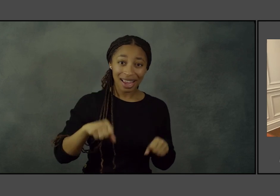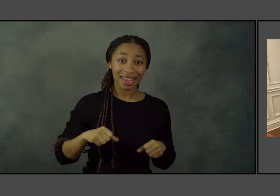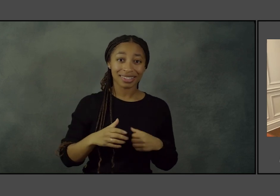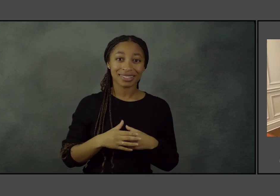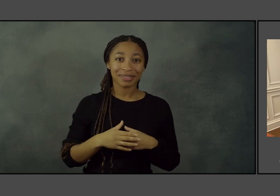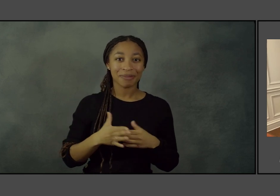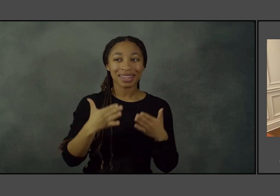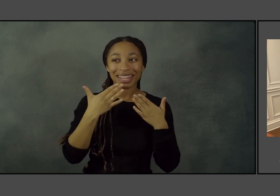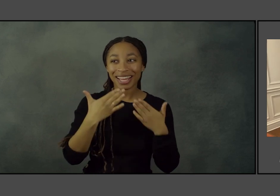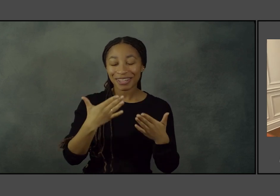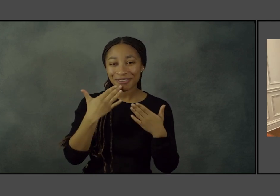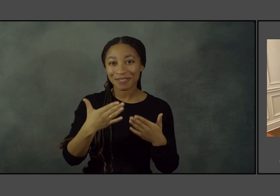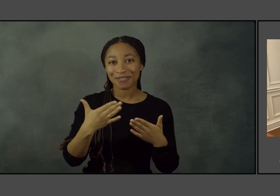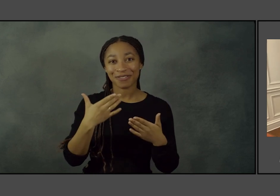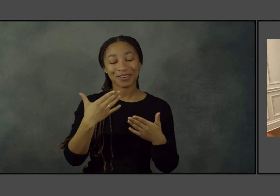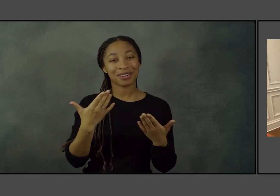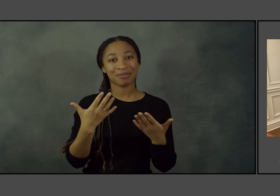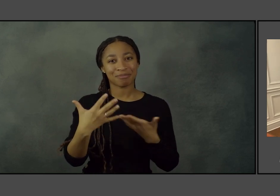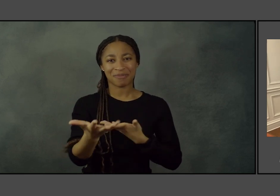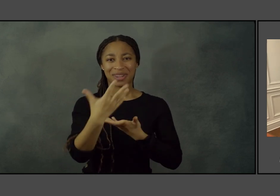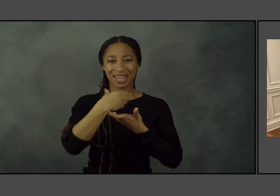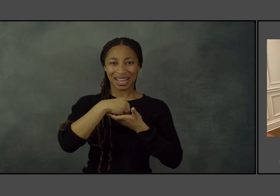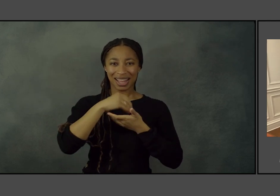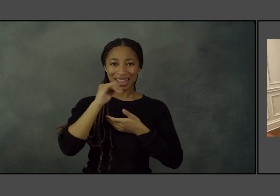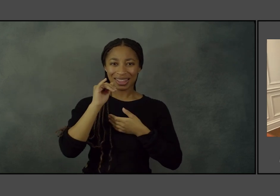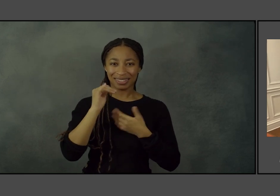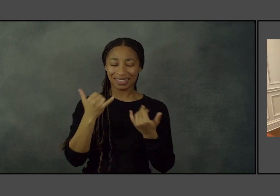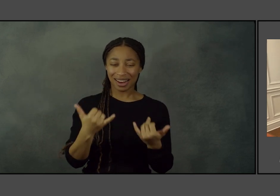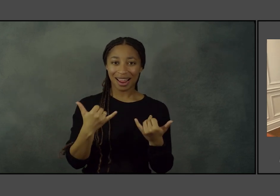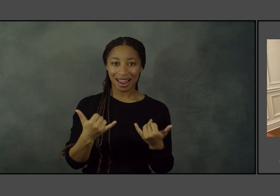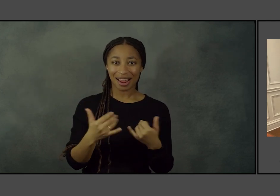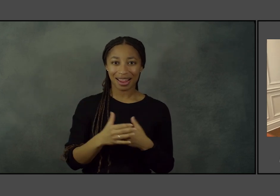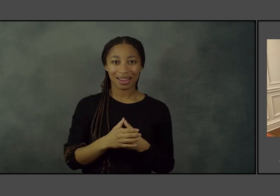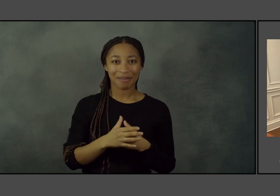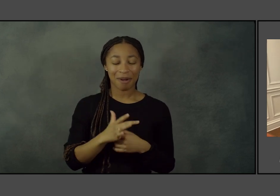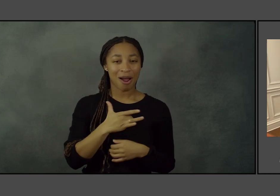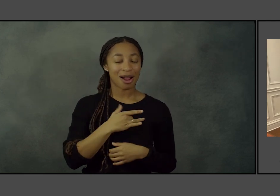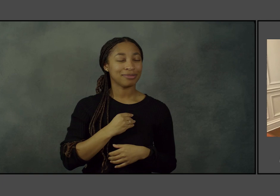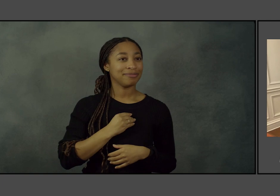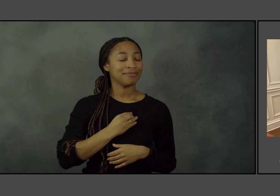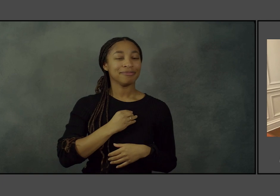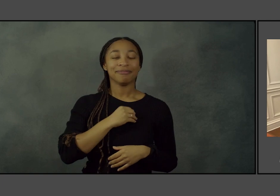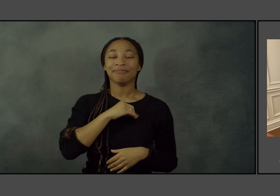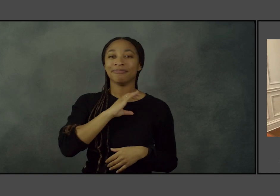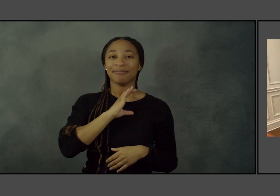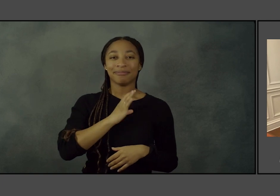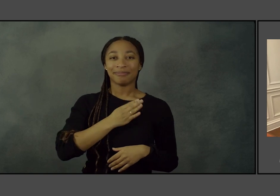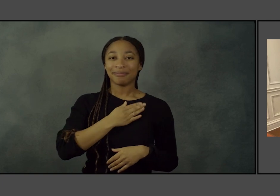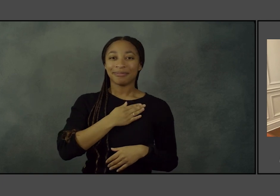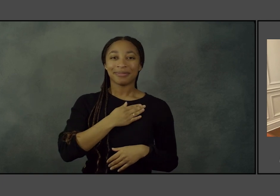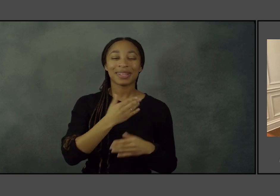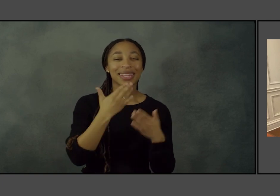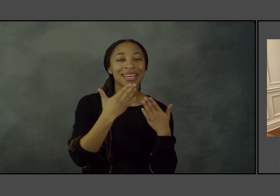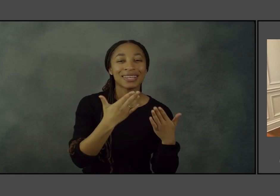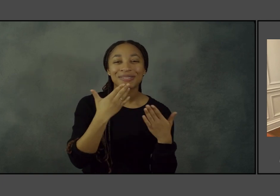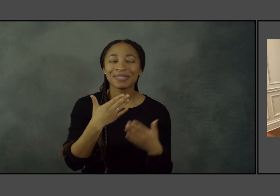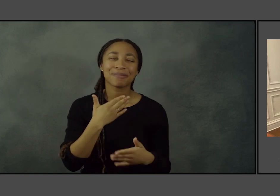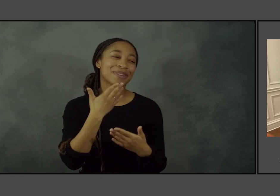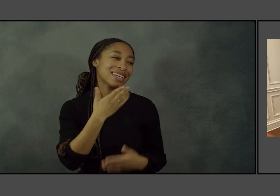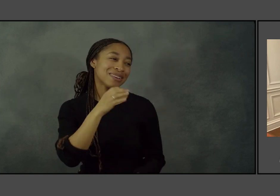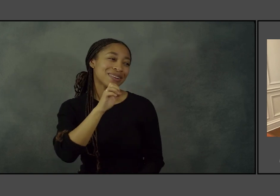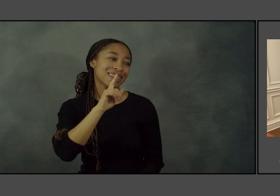today. Heart is full. Thank you, thank you, thank you. Elizabeth. Yes, thank you. Thank Thanks you. for having Thank us.